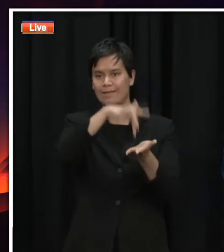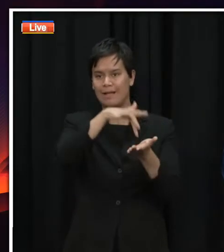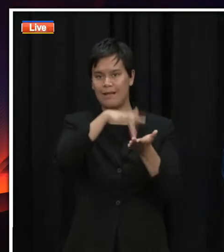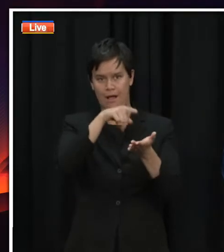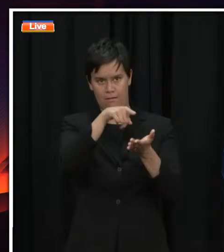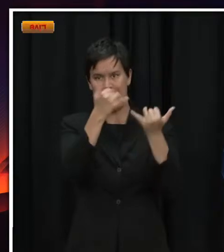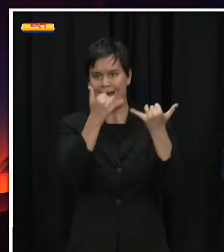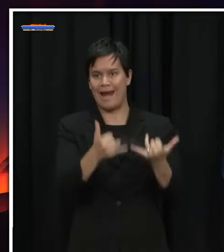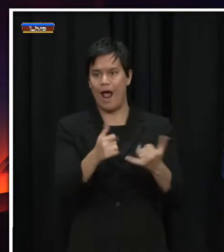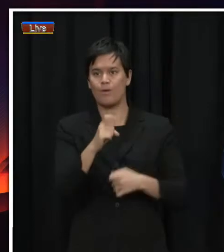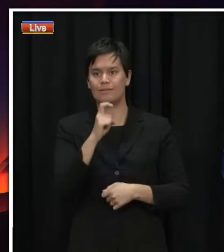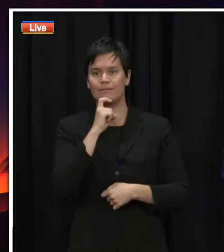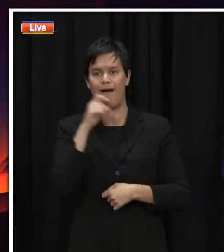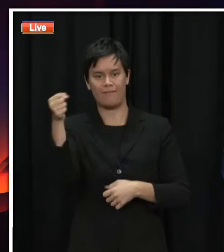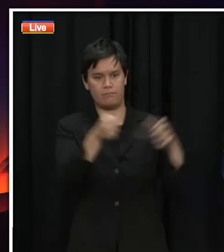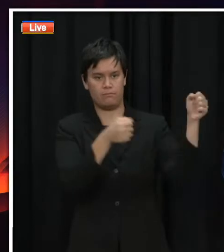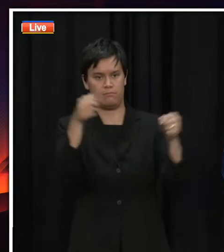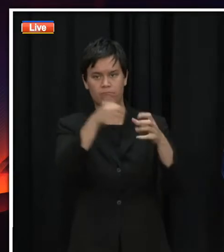with surge capacity.